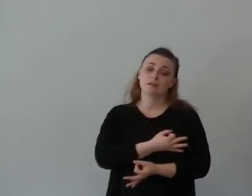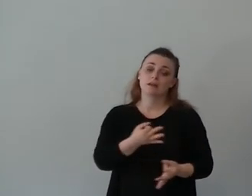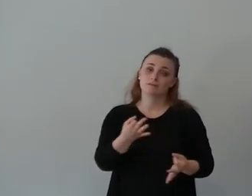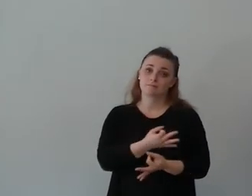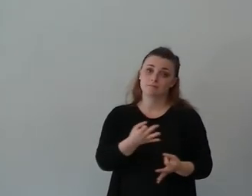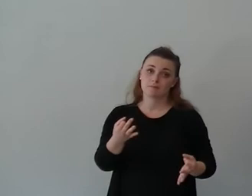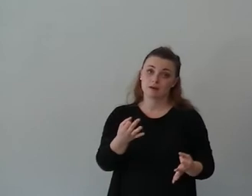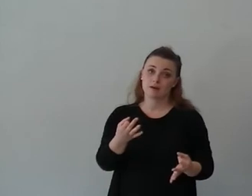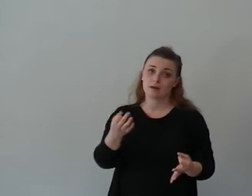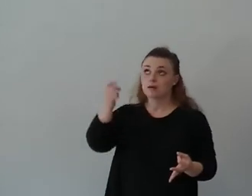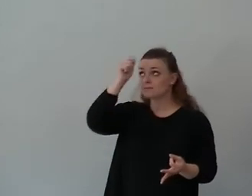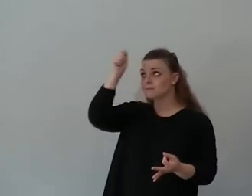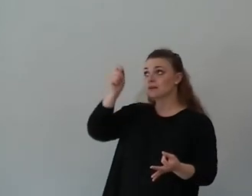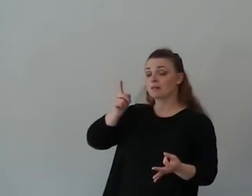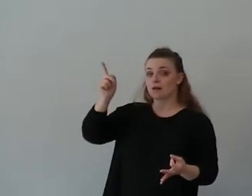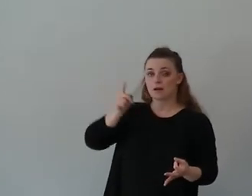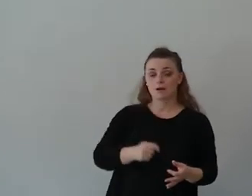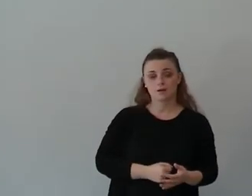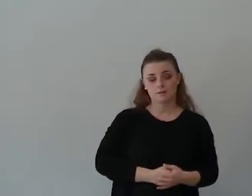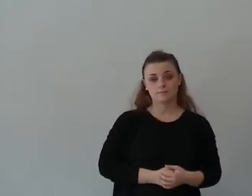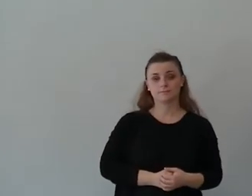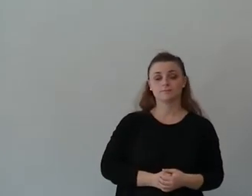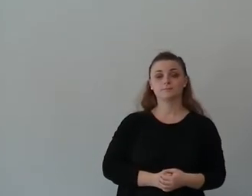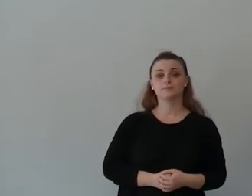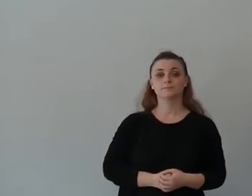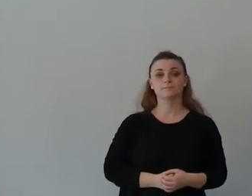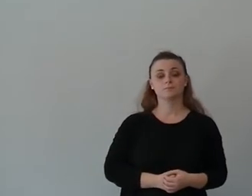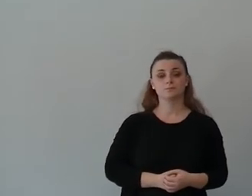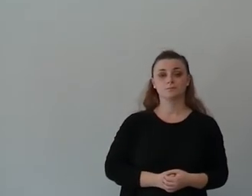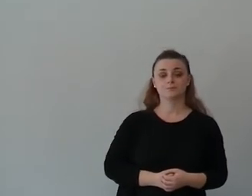gloria. I'm looking forward to this summer's kids' five day clubs.